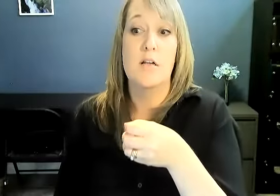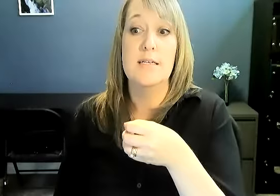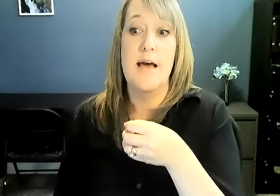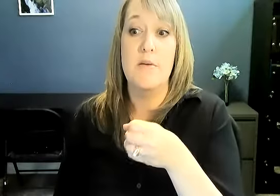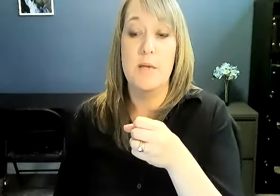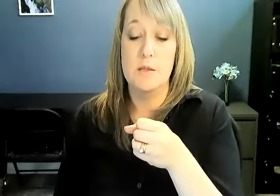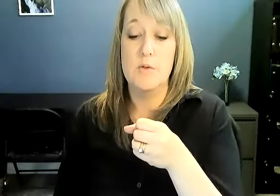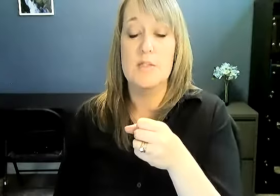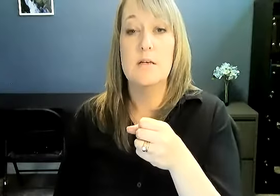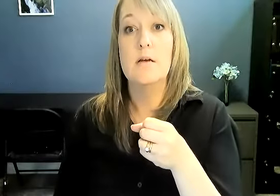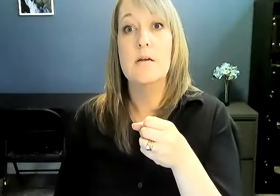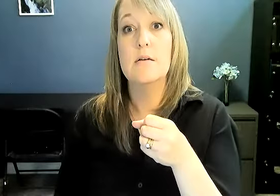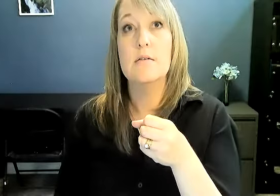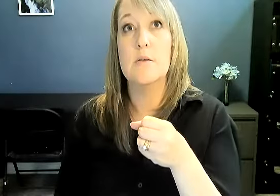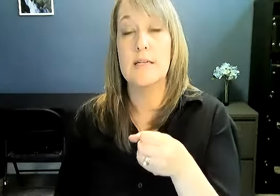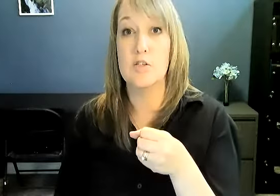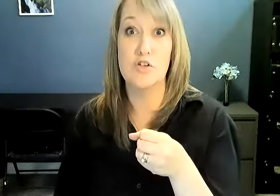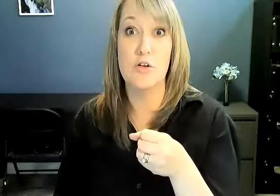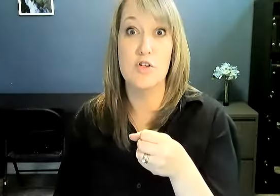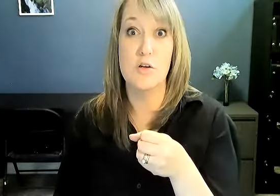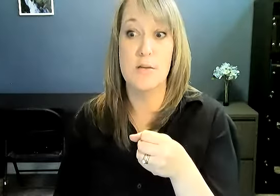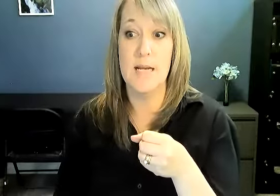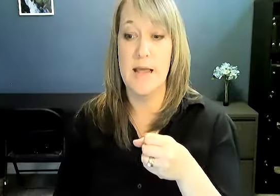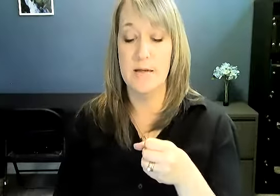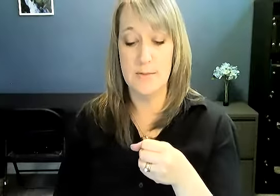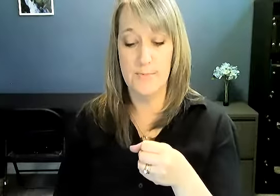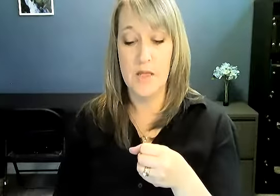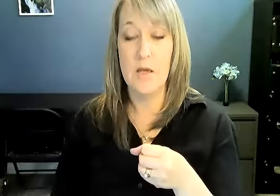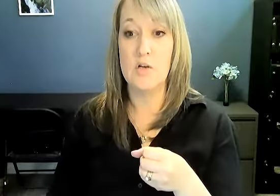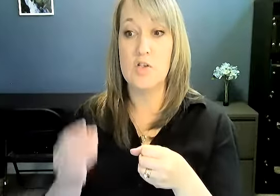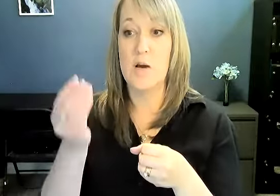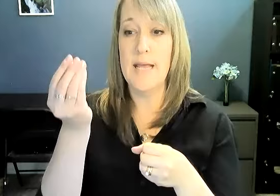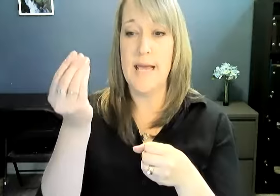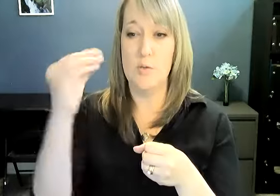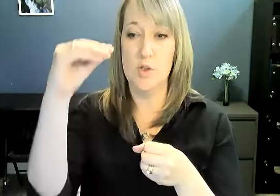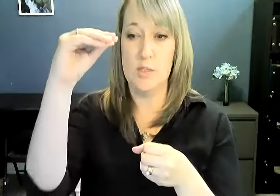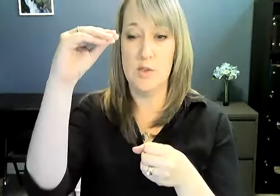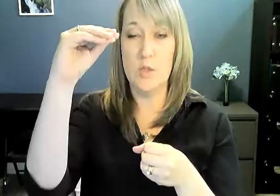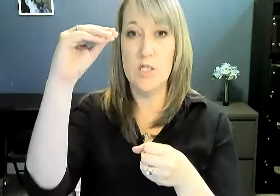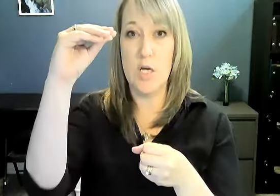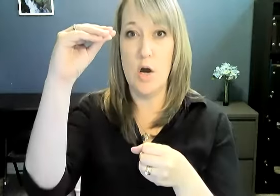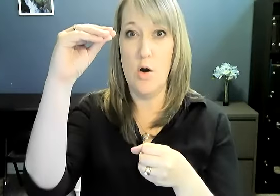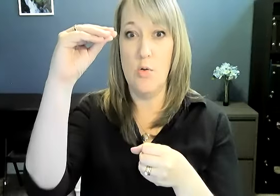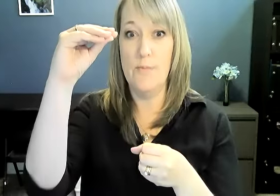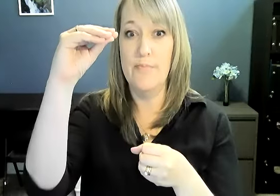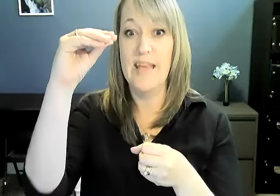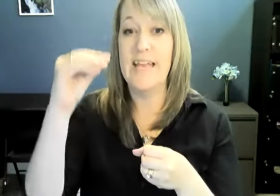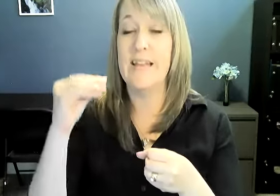least have it be loose. So that's on your non-dominant hand. Your dominant hand will do a squished O, and